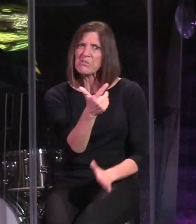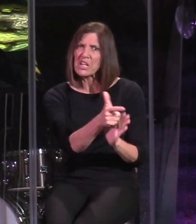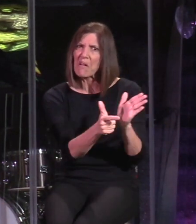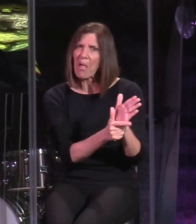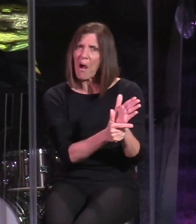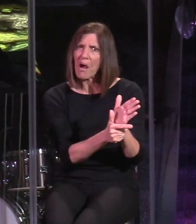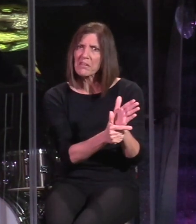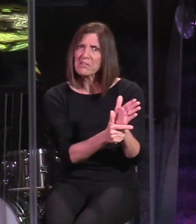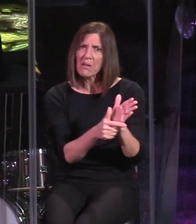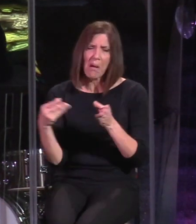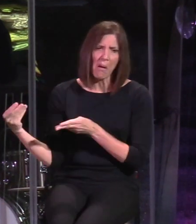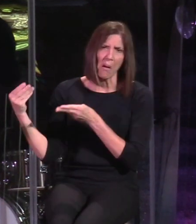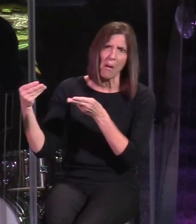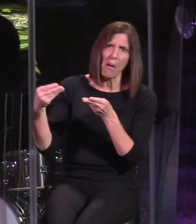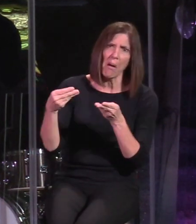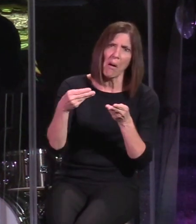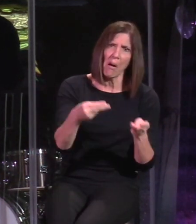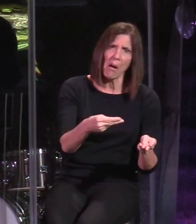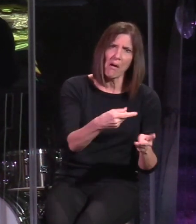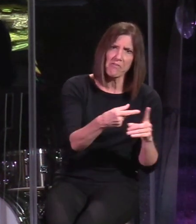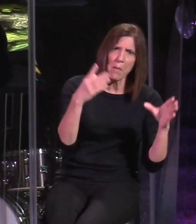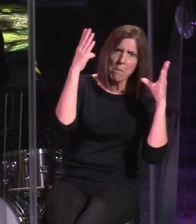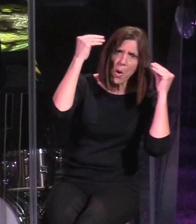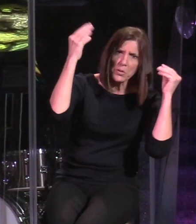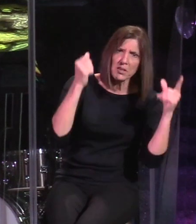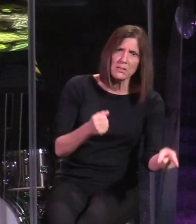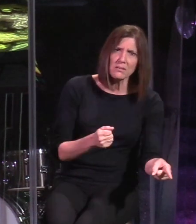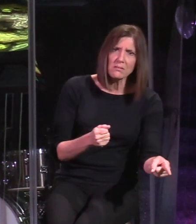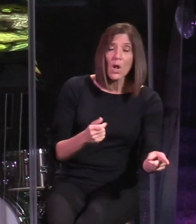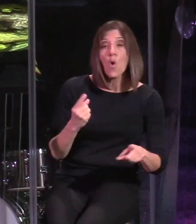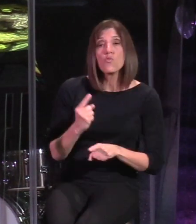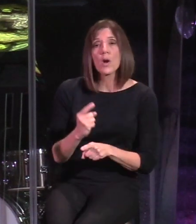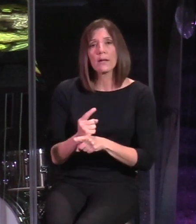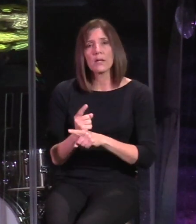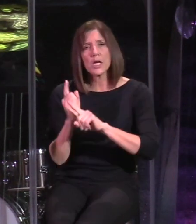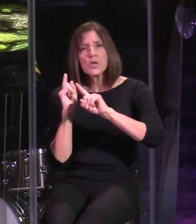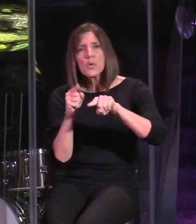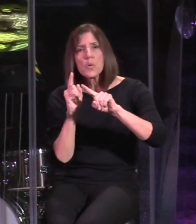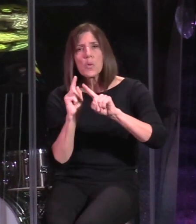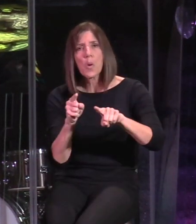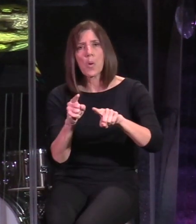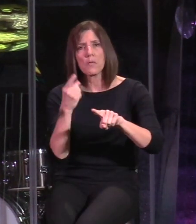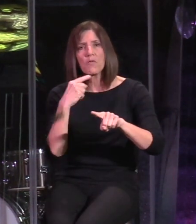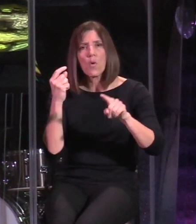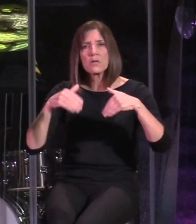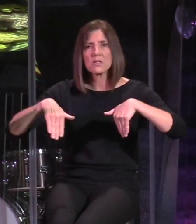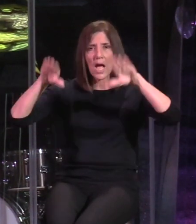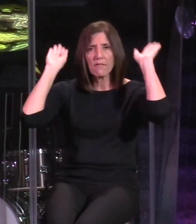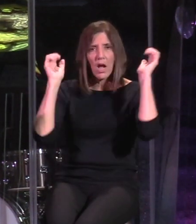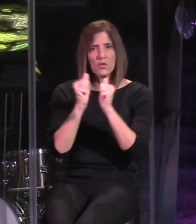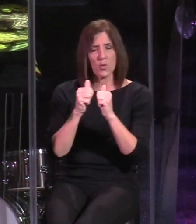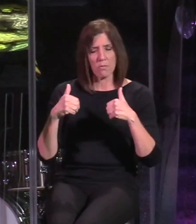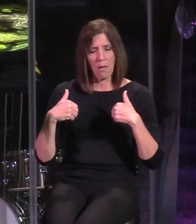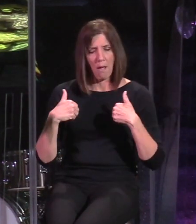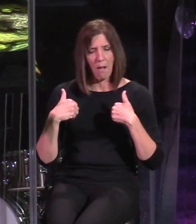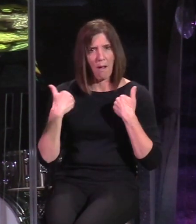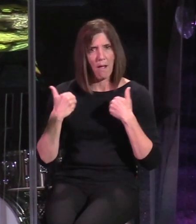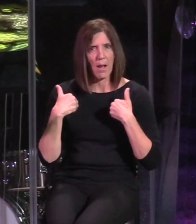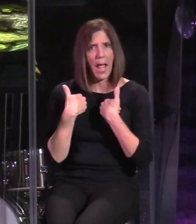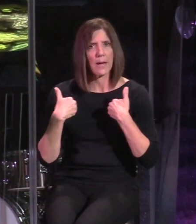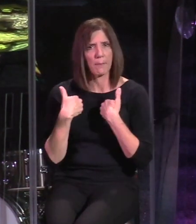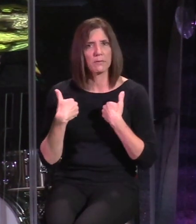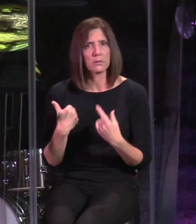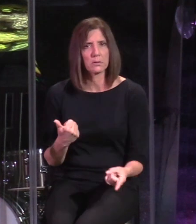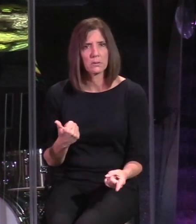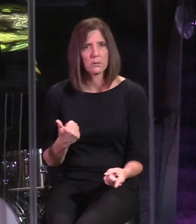Moses. They were regularly offering animal sacrifices to atone for their sins. Now you may